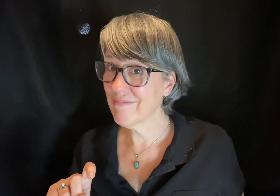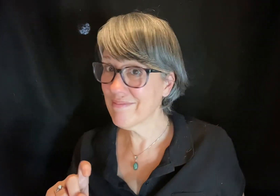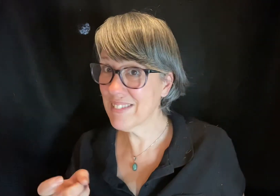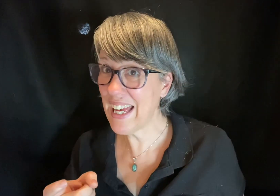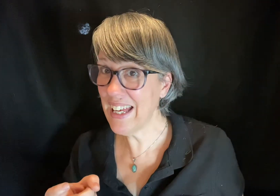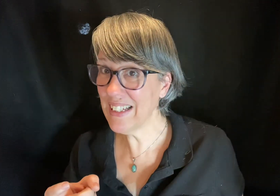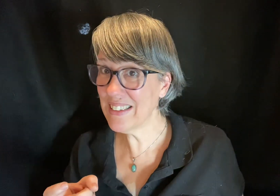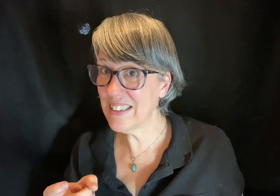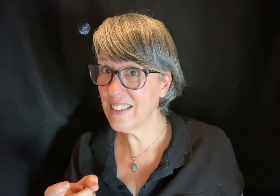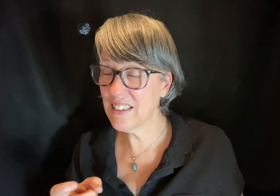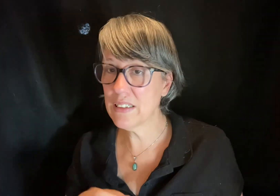can't,